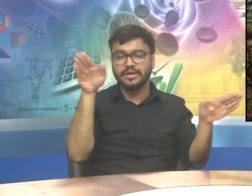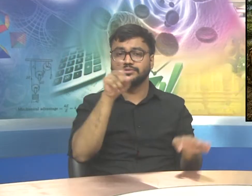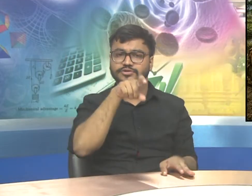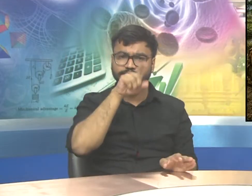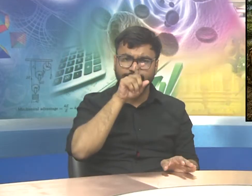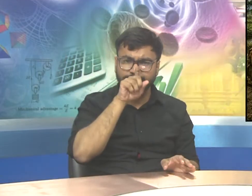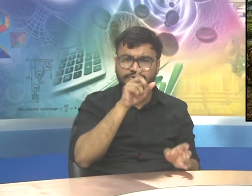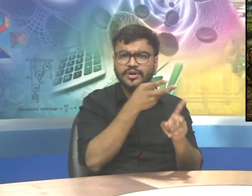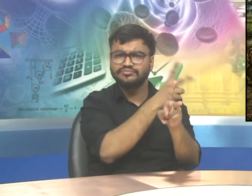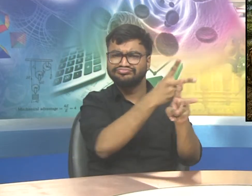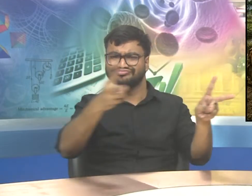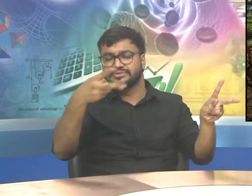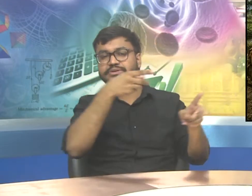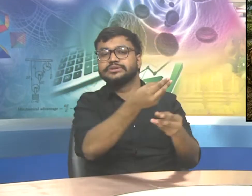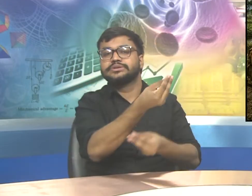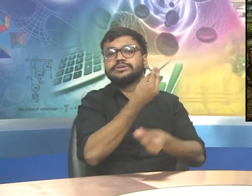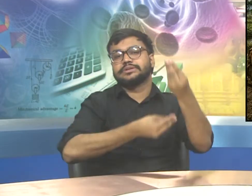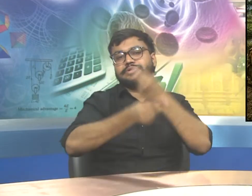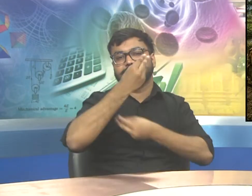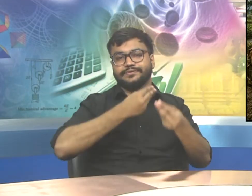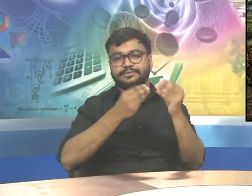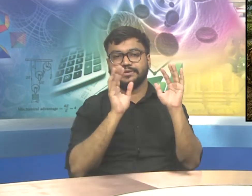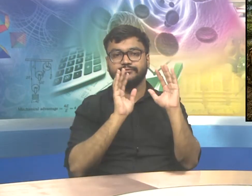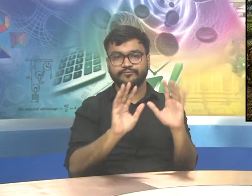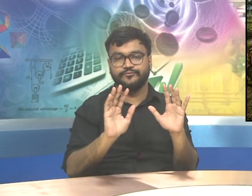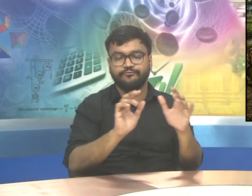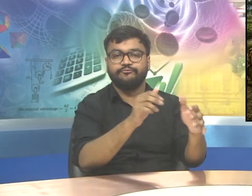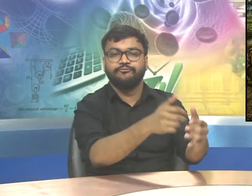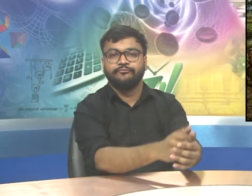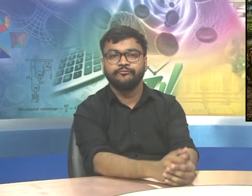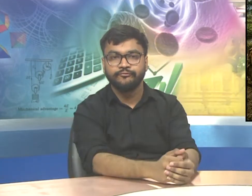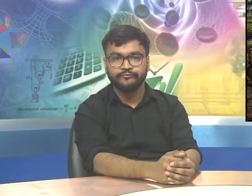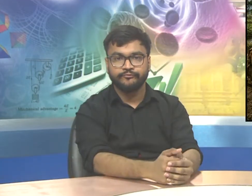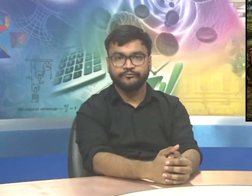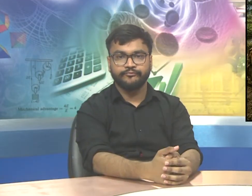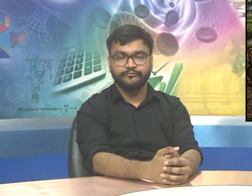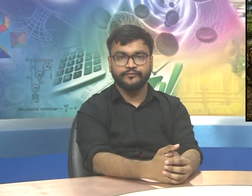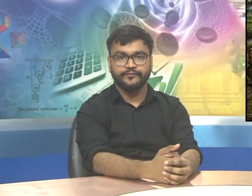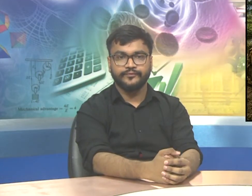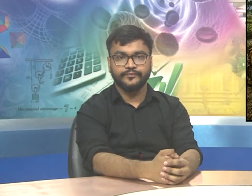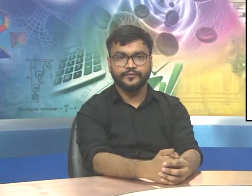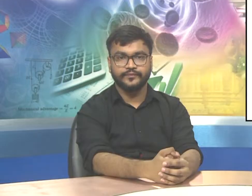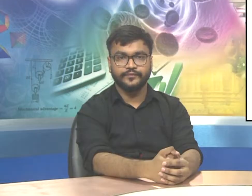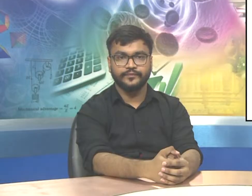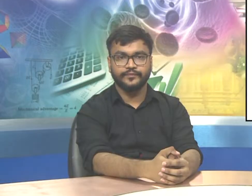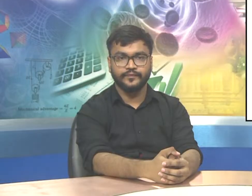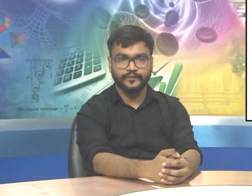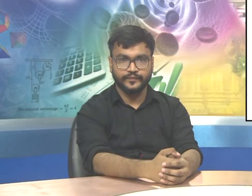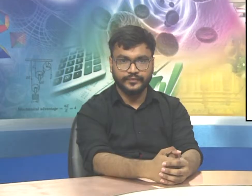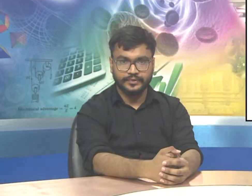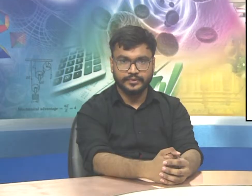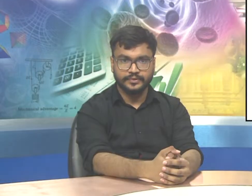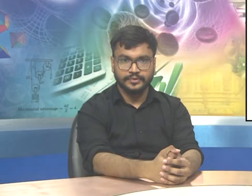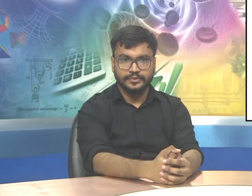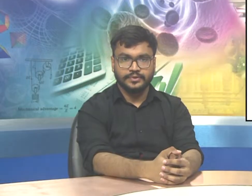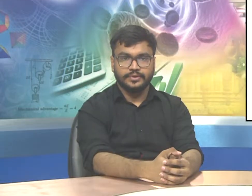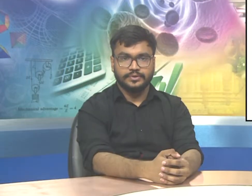pigs, deer, poultry birds like chicken, ducks, etc.